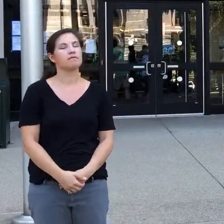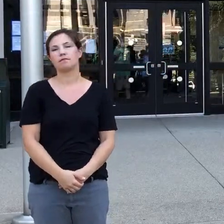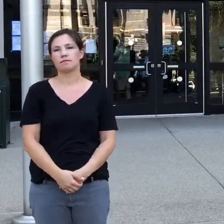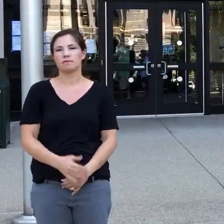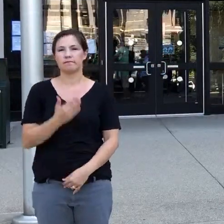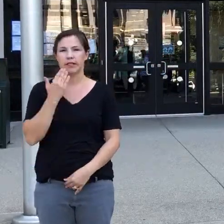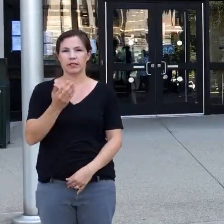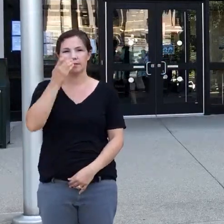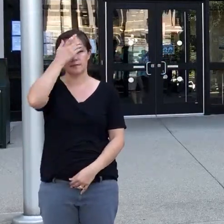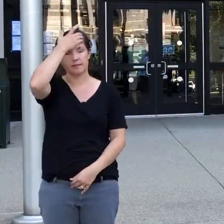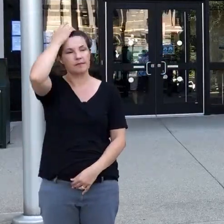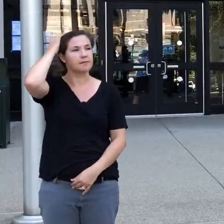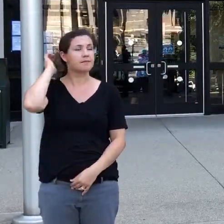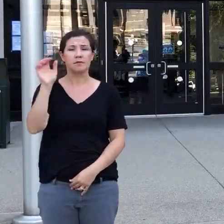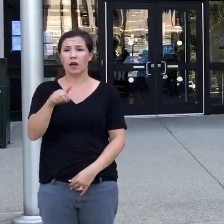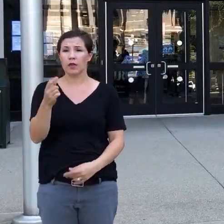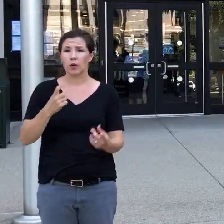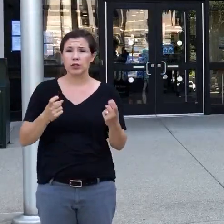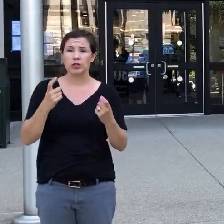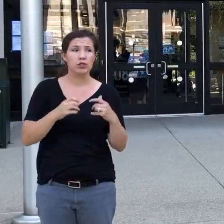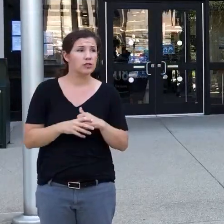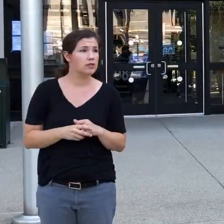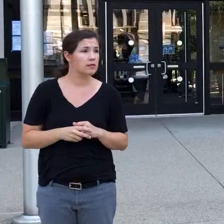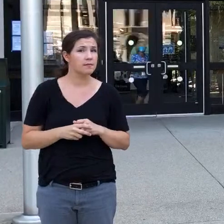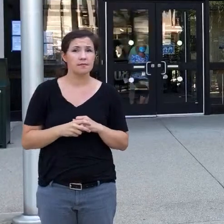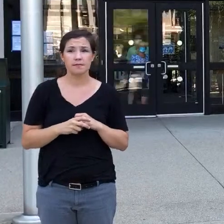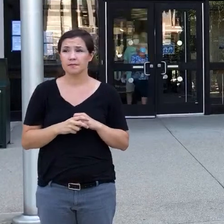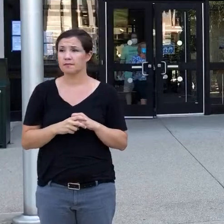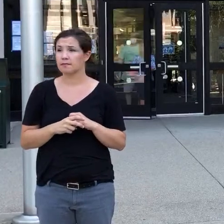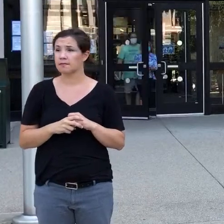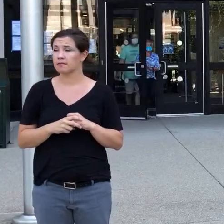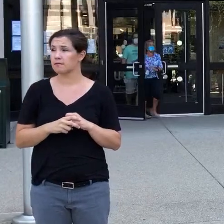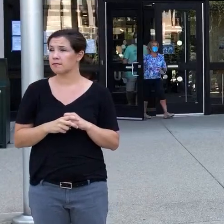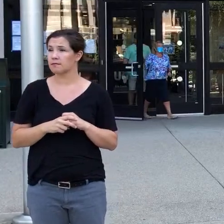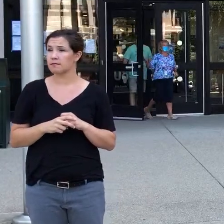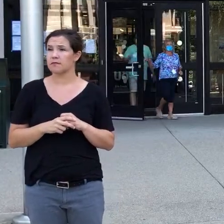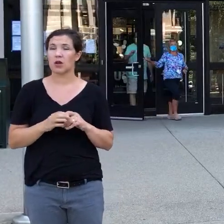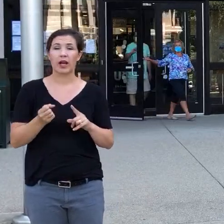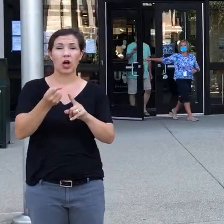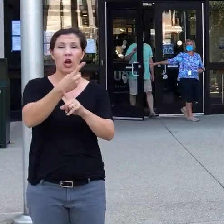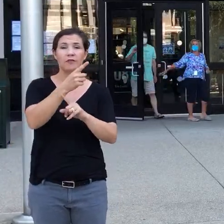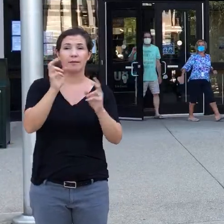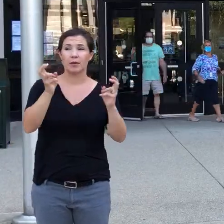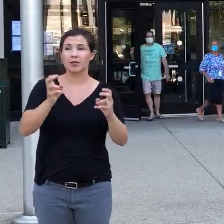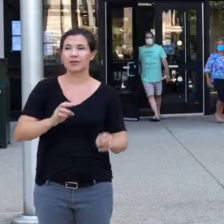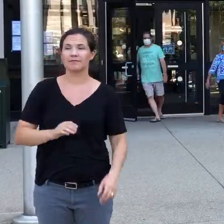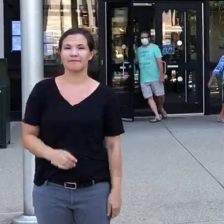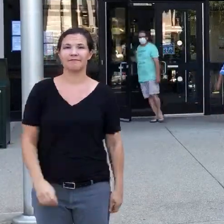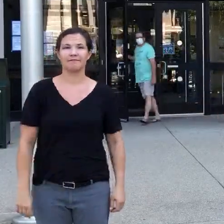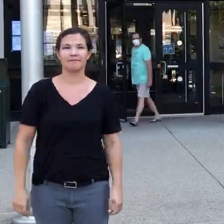Thank you, Mark. Any other questions on topic? If not, I'll take an off topic.